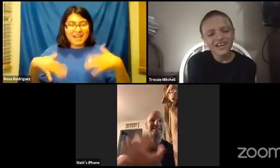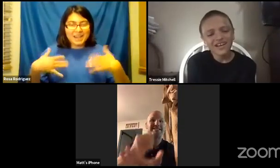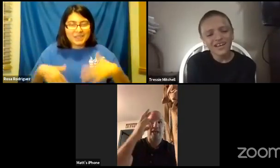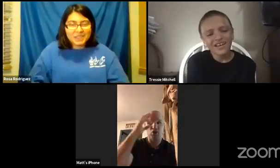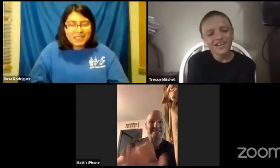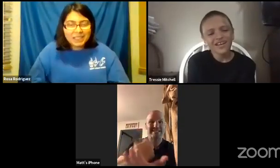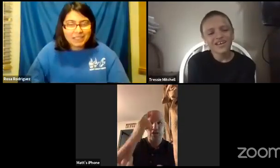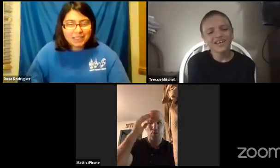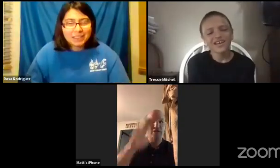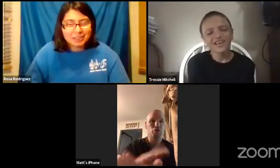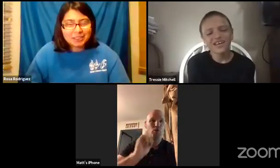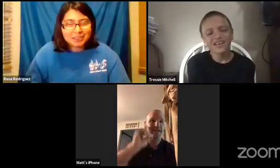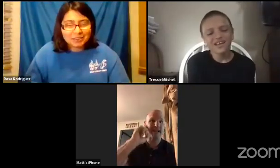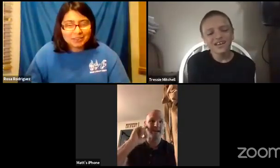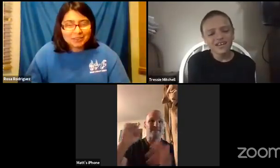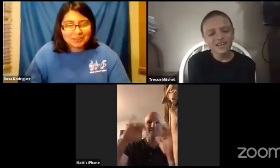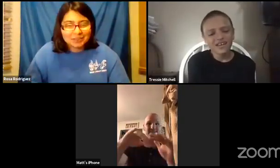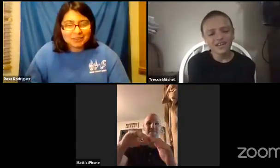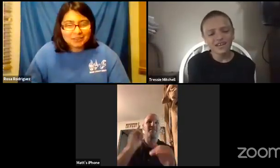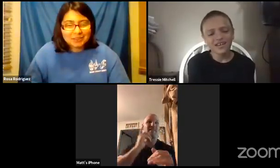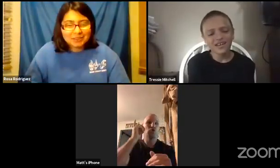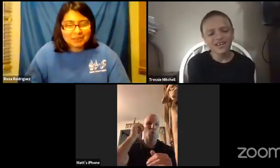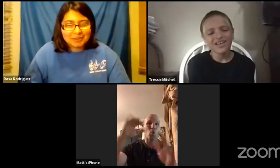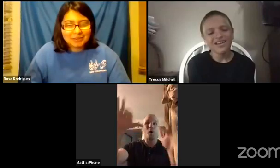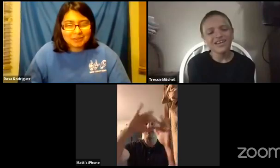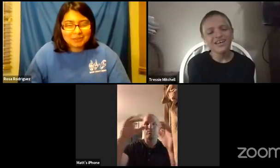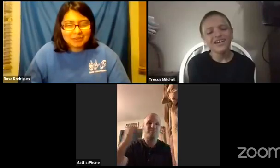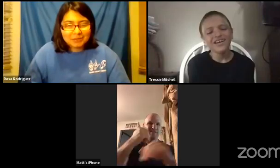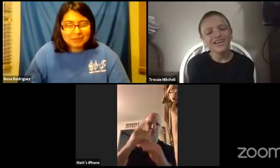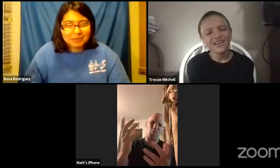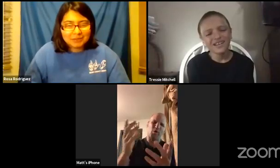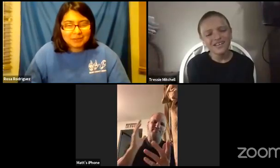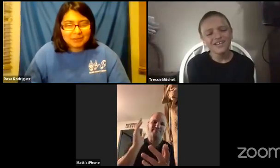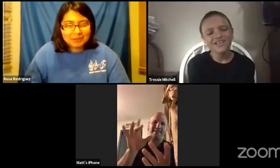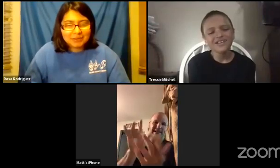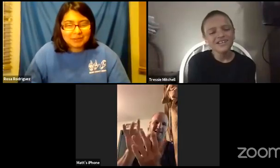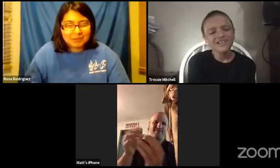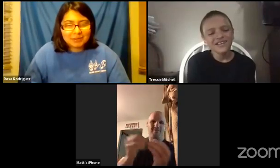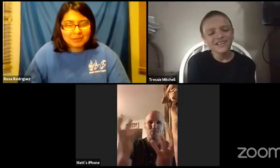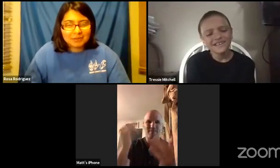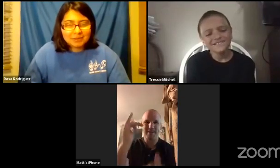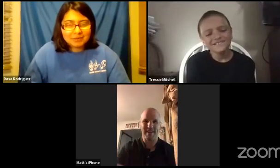still asked to go out a lot and help with wrestling clinics. I know also at